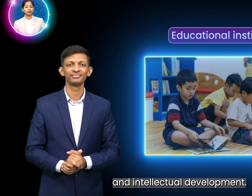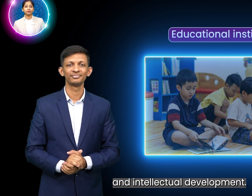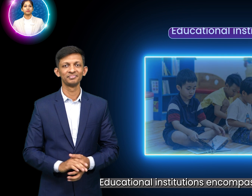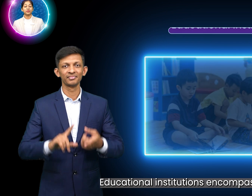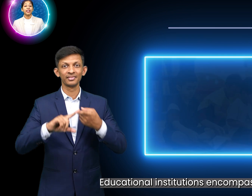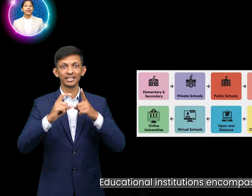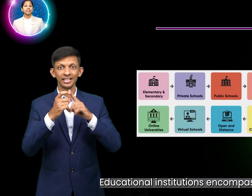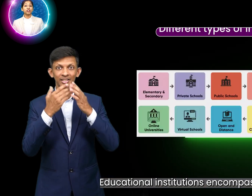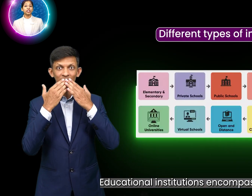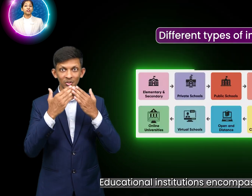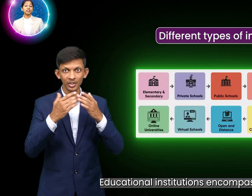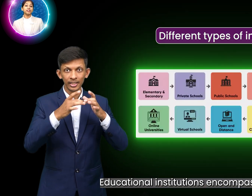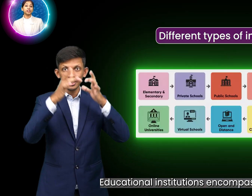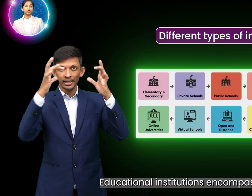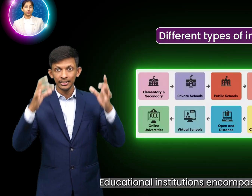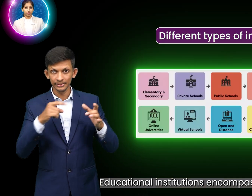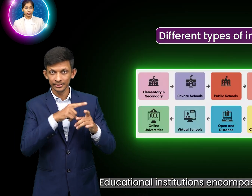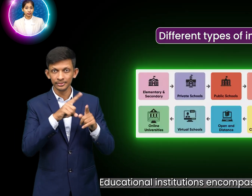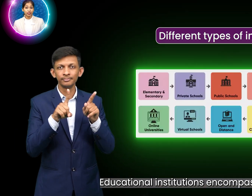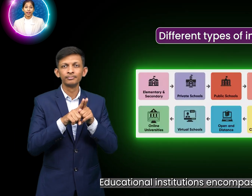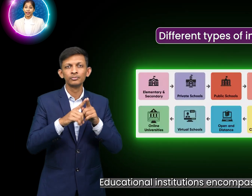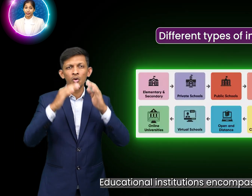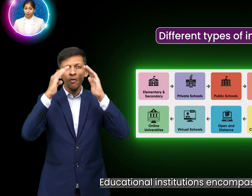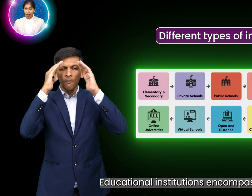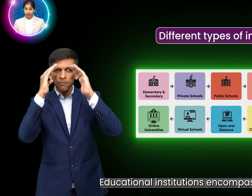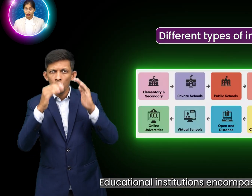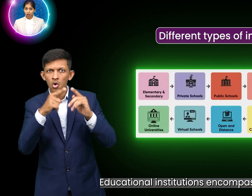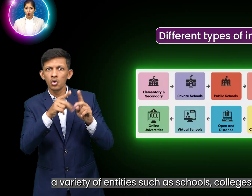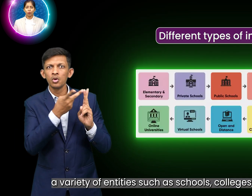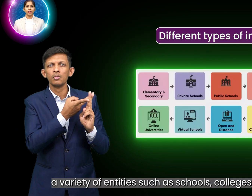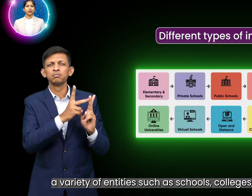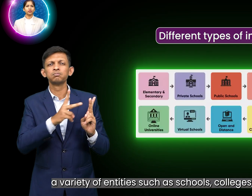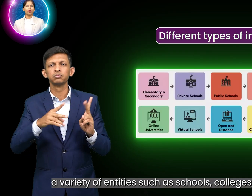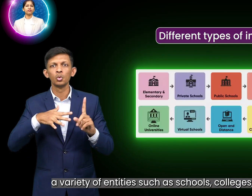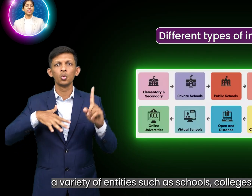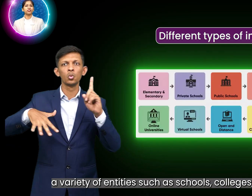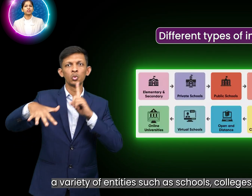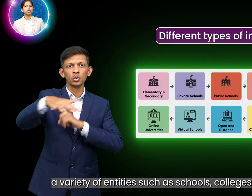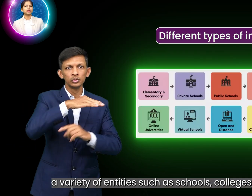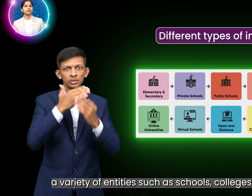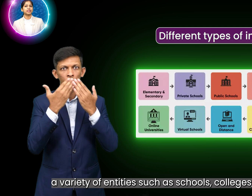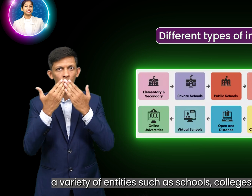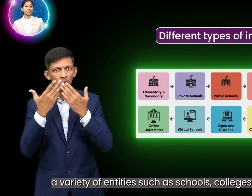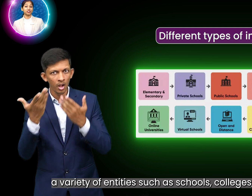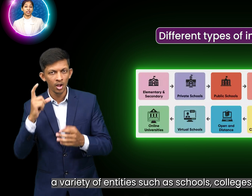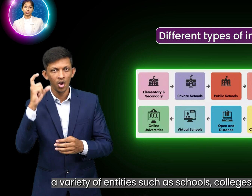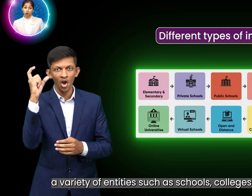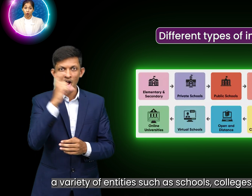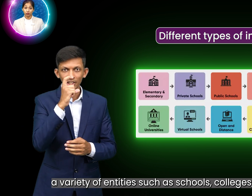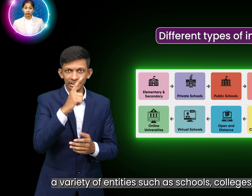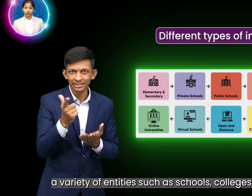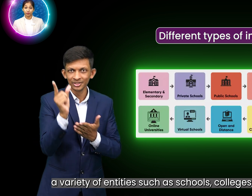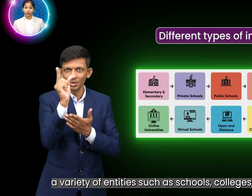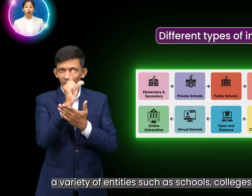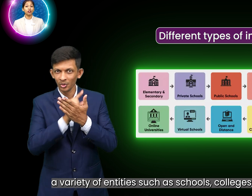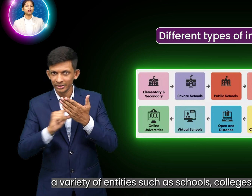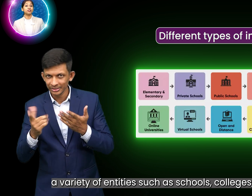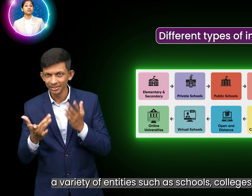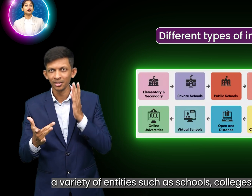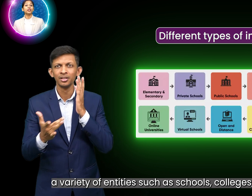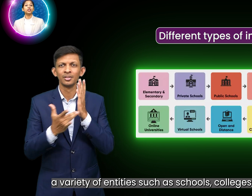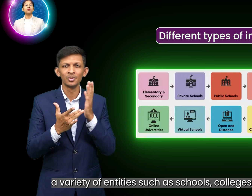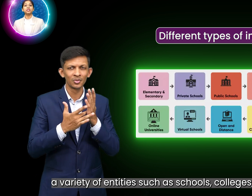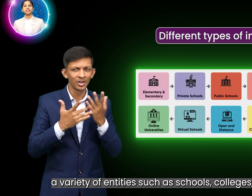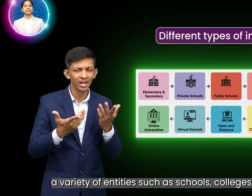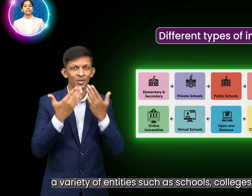development. Educational institutions encompass a variety of entities such as schools,